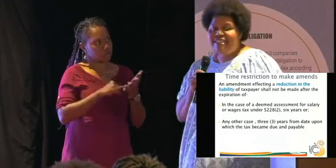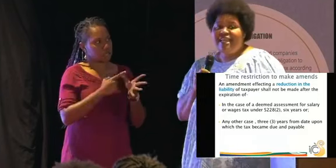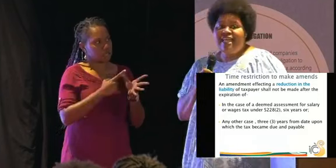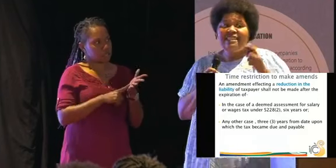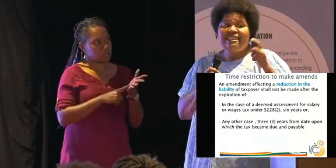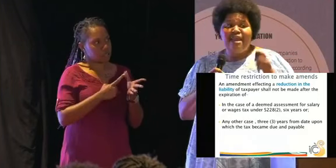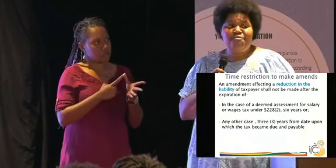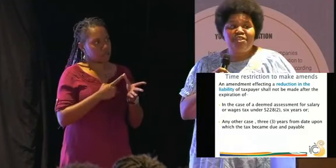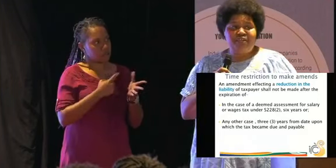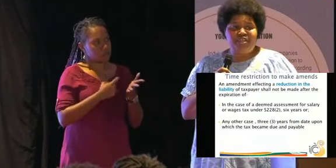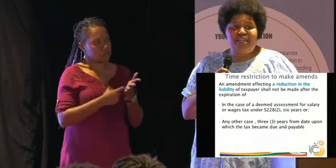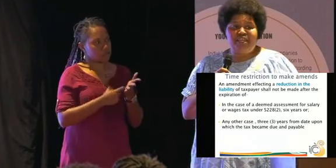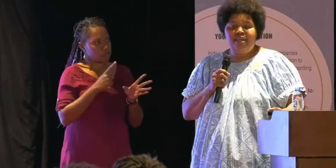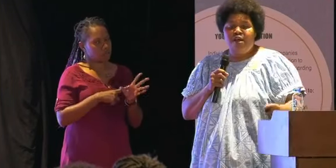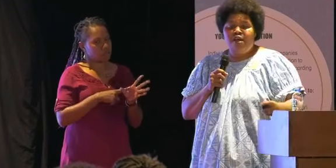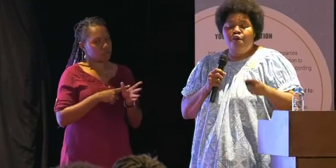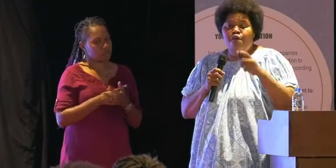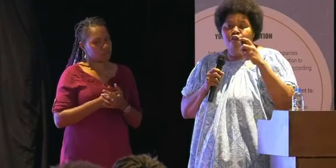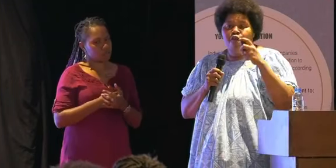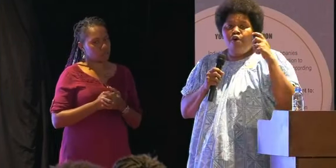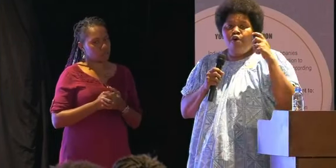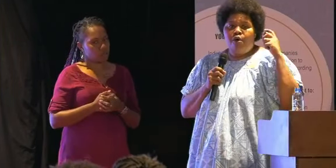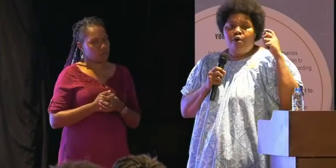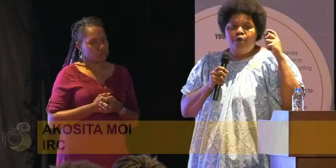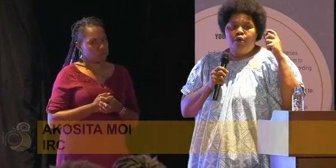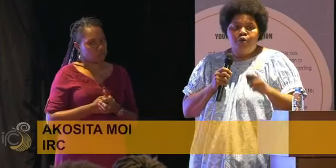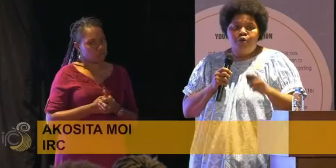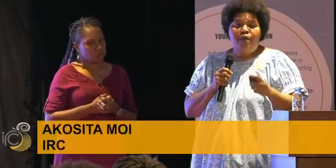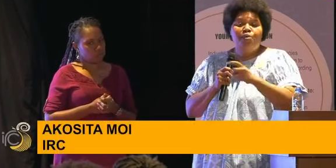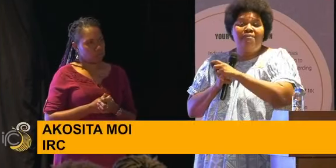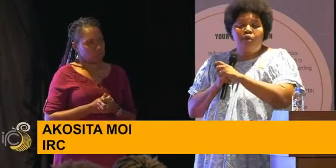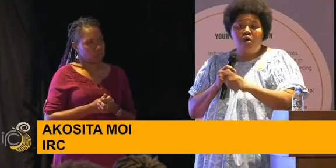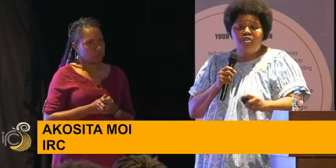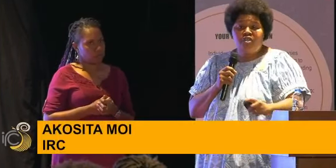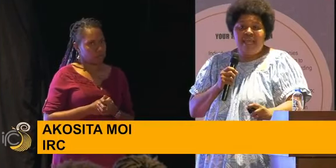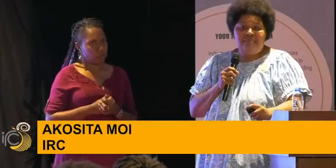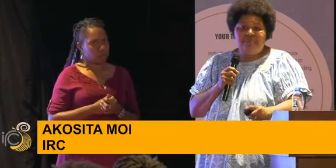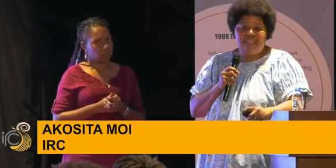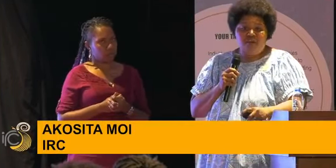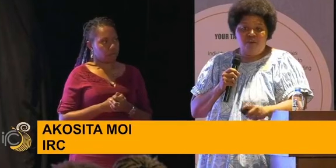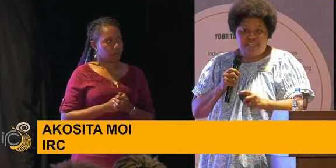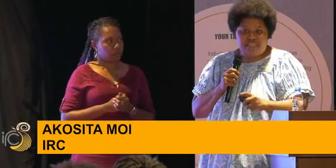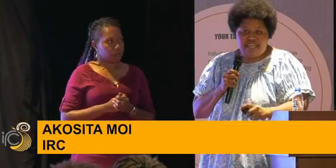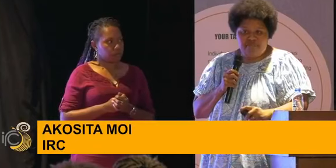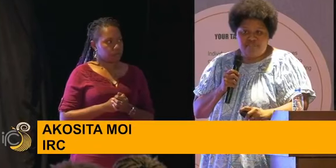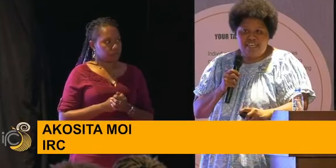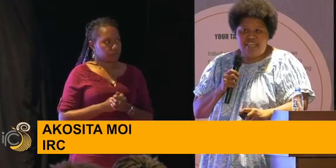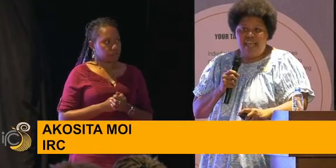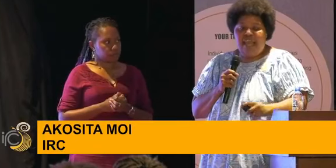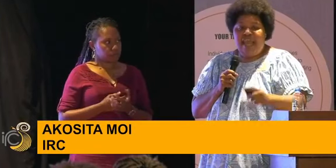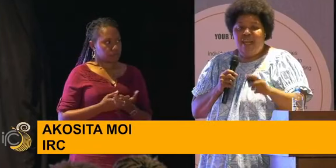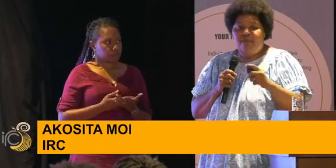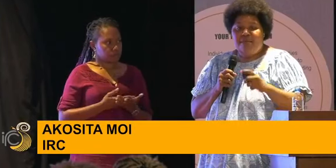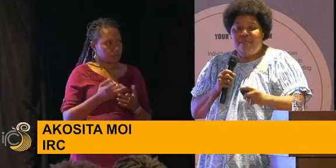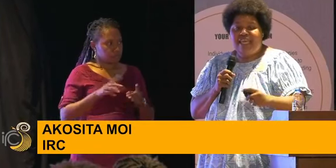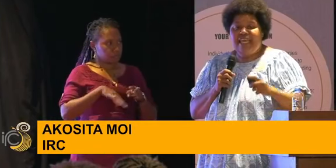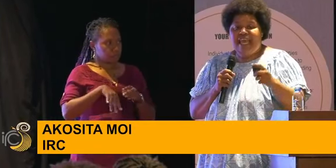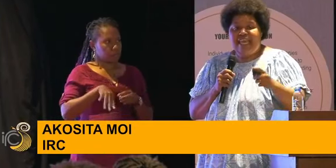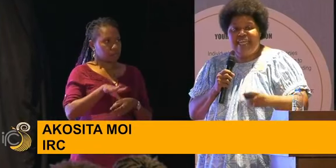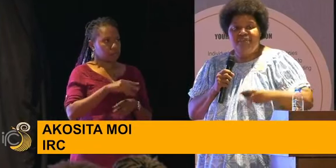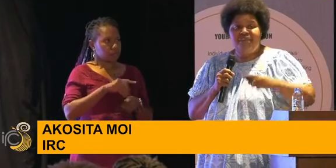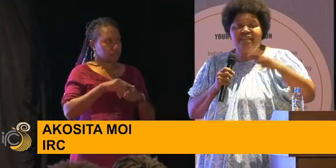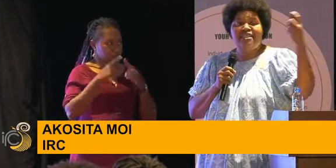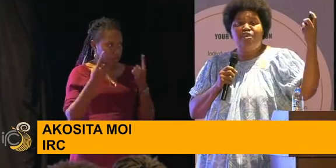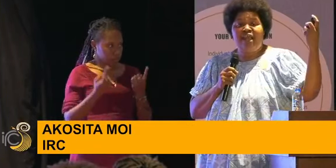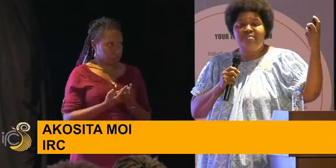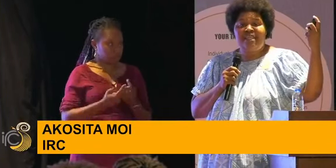So that's the time restriction for you when you have lodged everything on your tax return and we are making